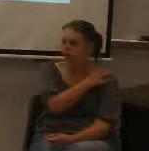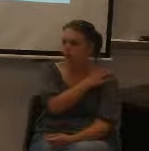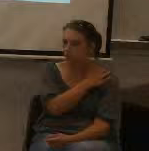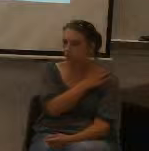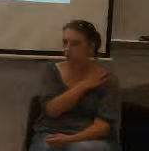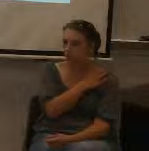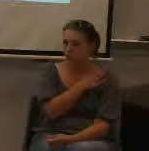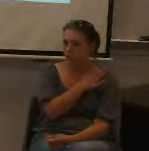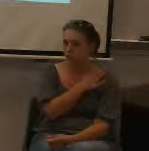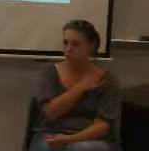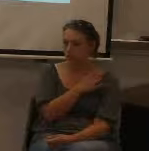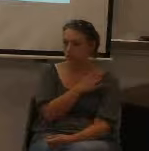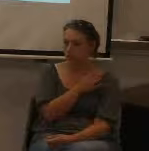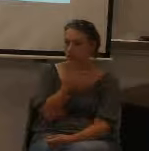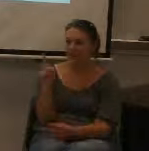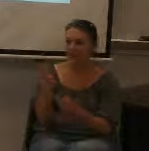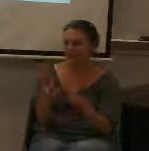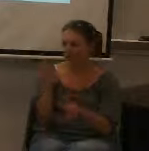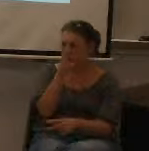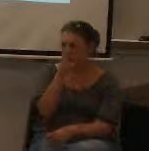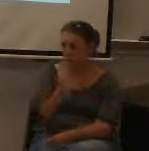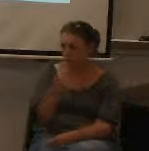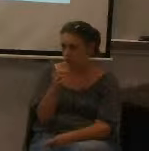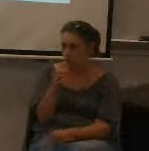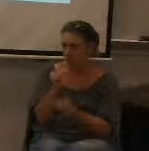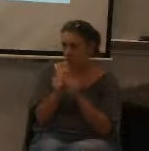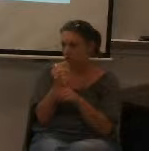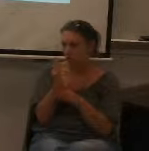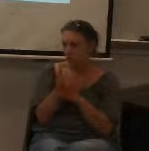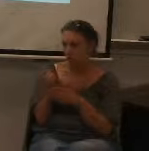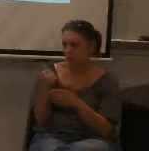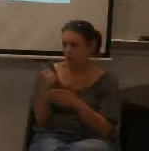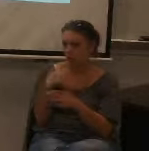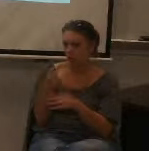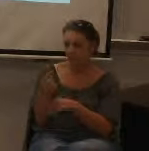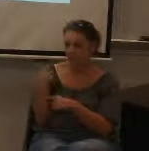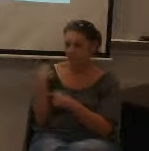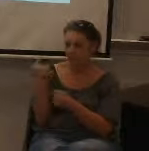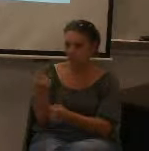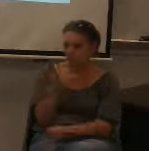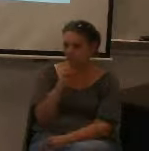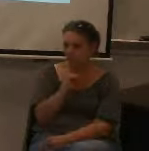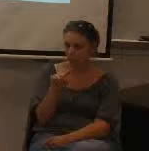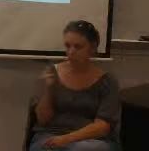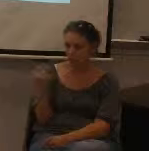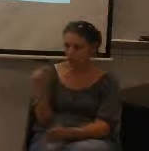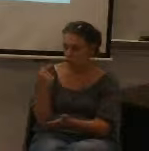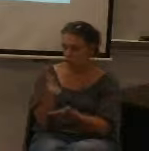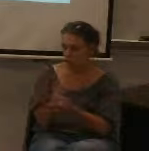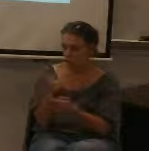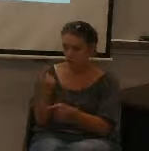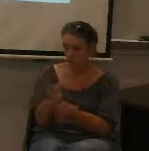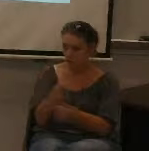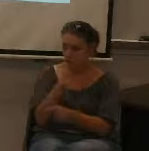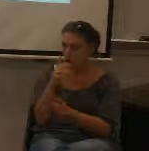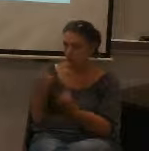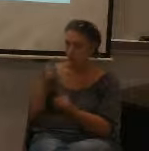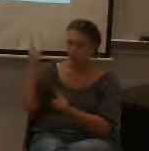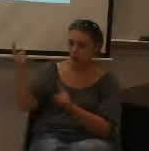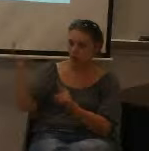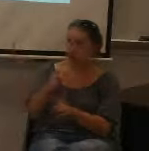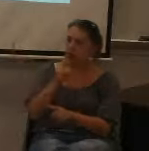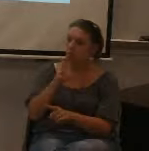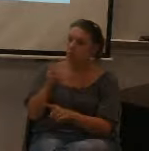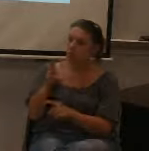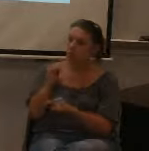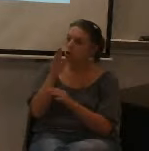And it's very straightforward for the most part, and you've had this since you were, first grade, right? The water comes up from